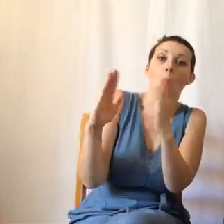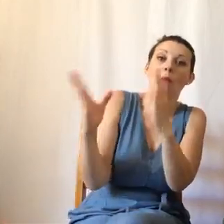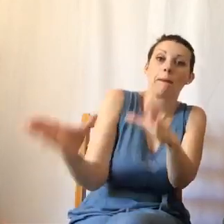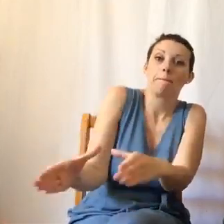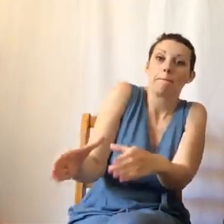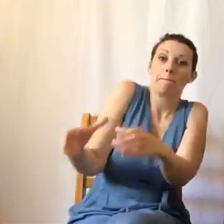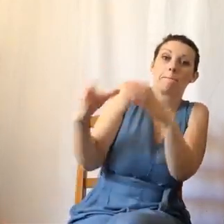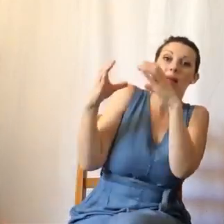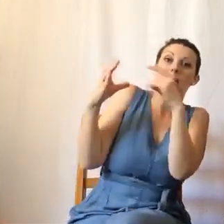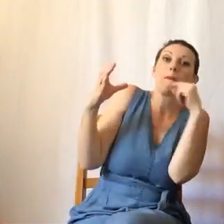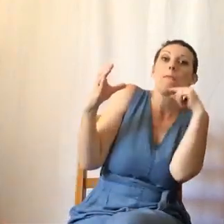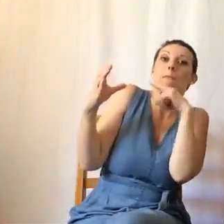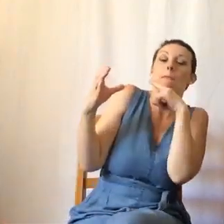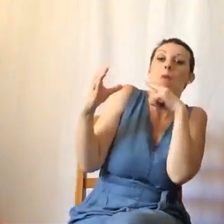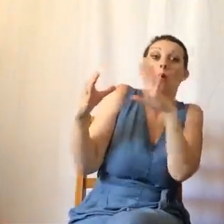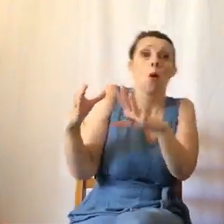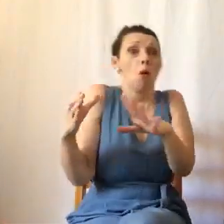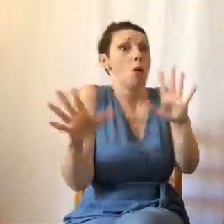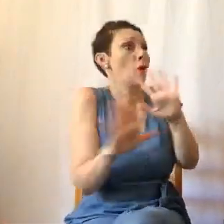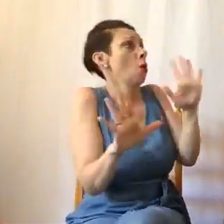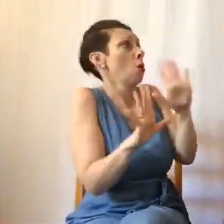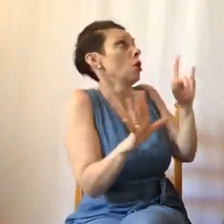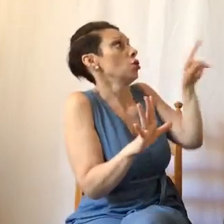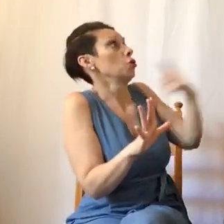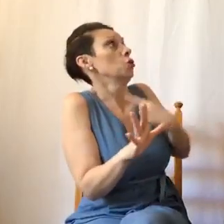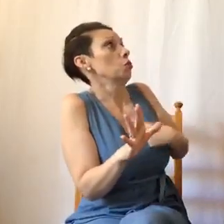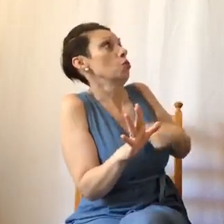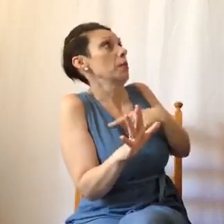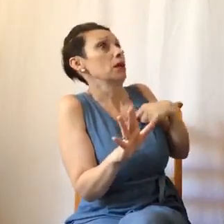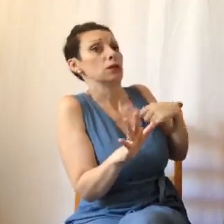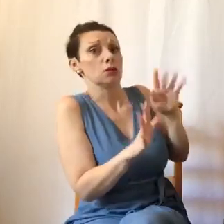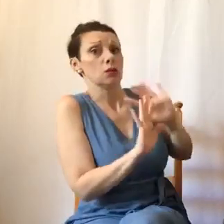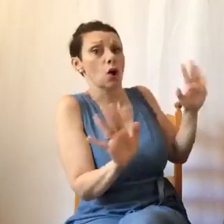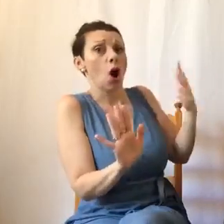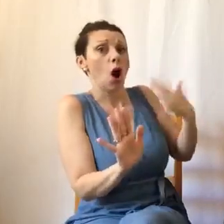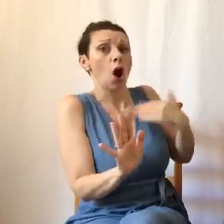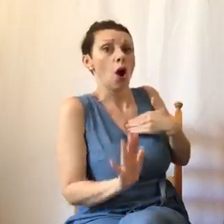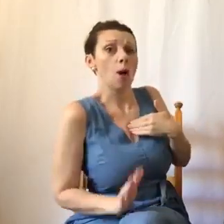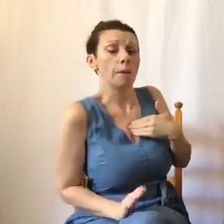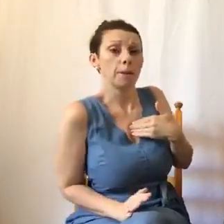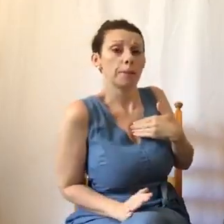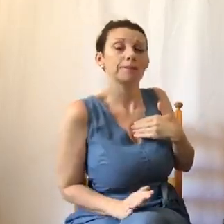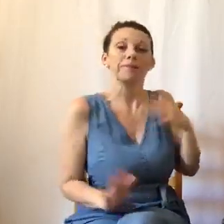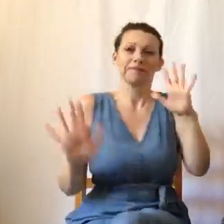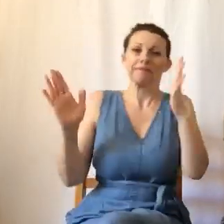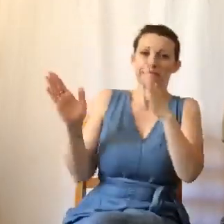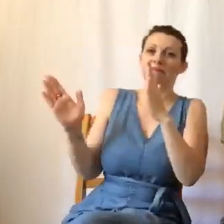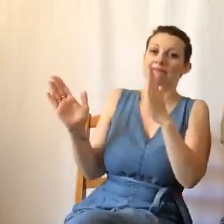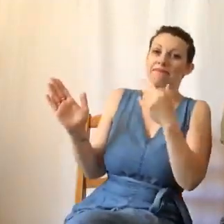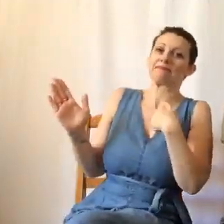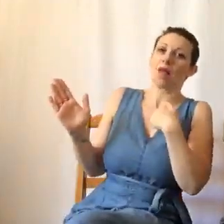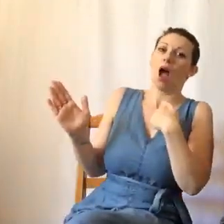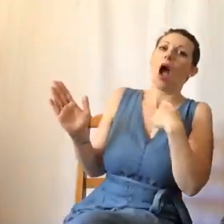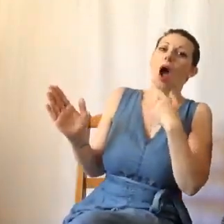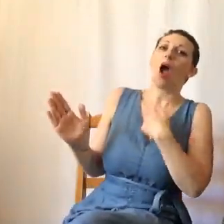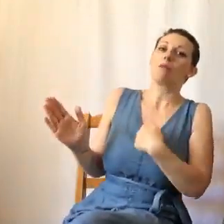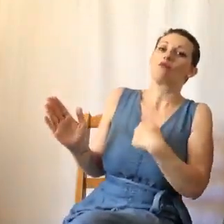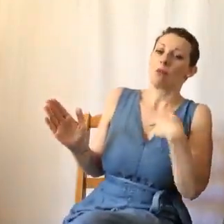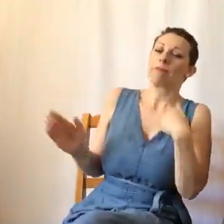Whoa! What are you doing? You promised me no harm. I did, replied